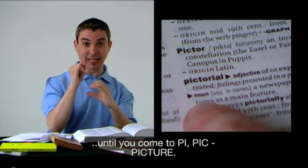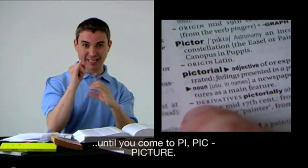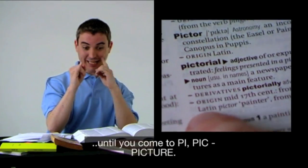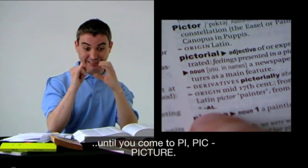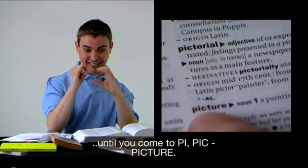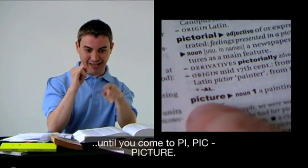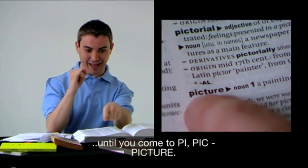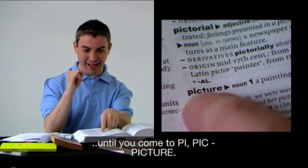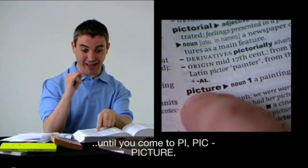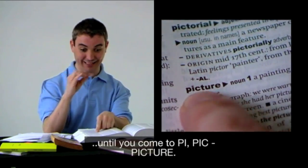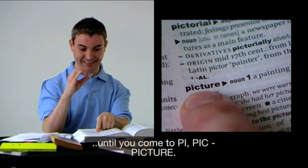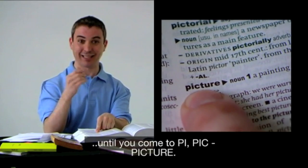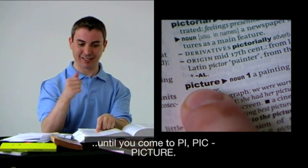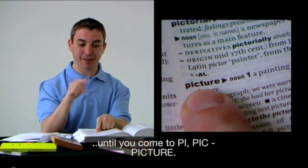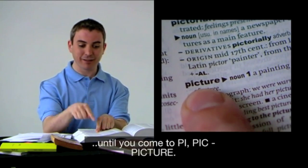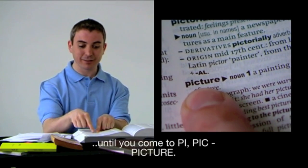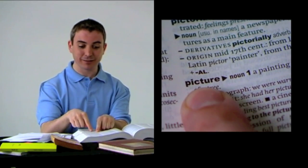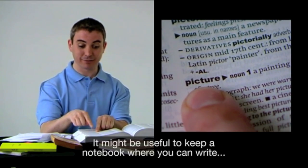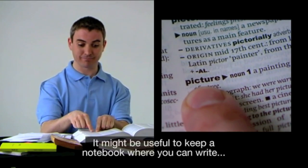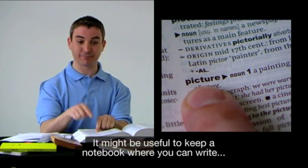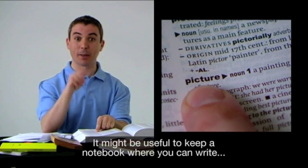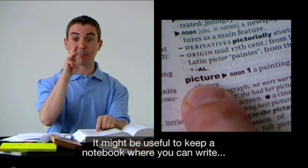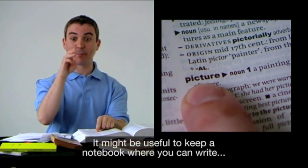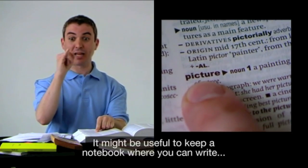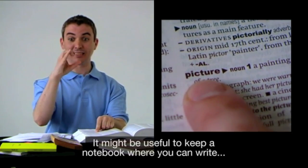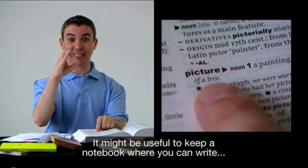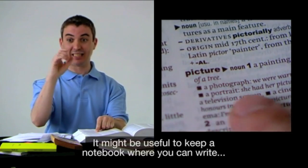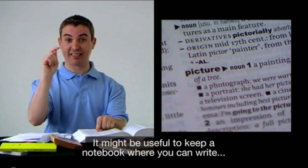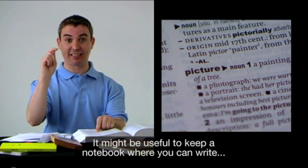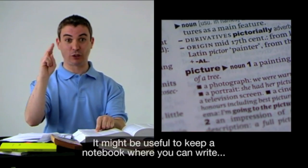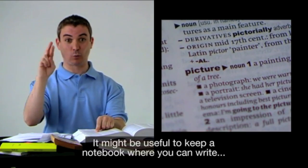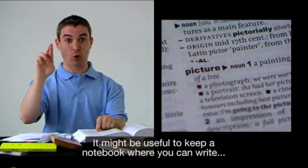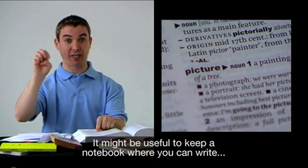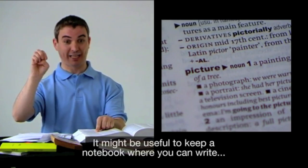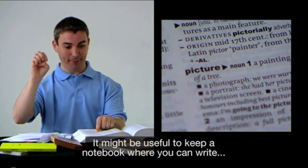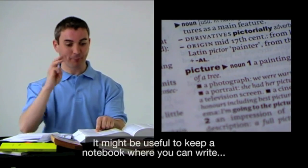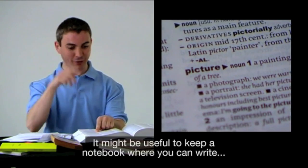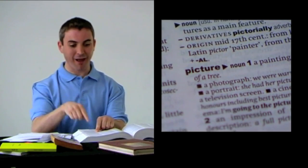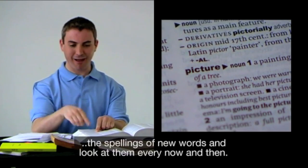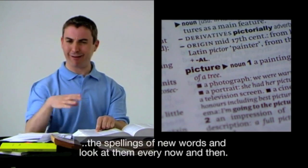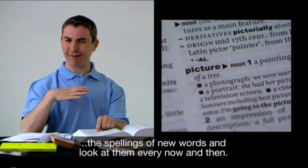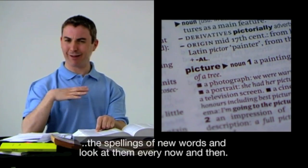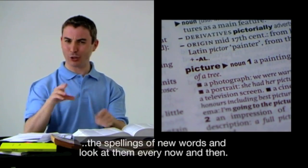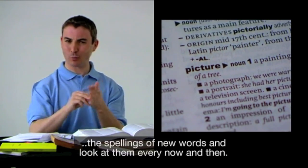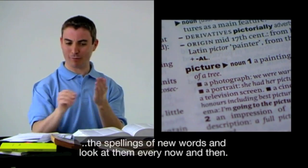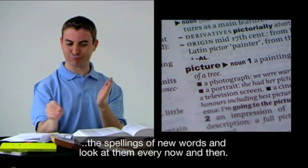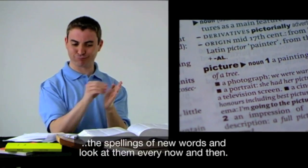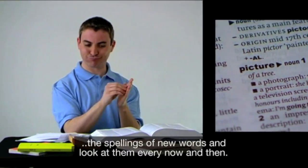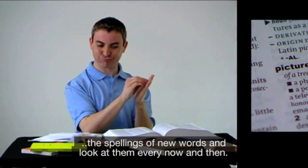P-I-C, picture. It might be useful to keep a notebook where you can write down the spellings of new words and look at them every now and